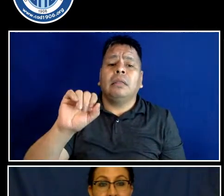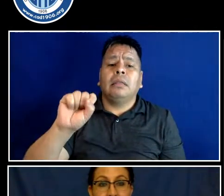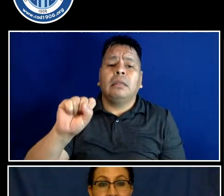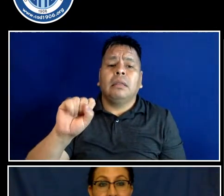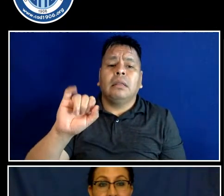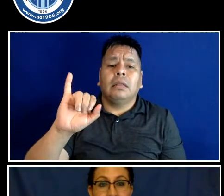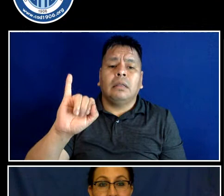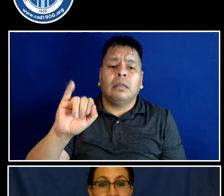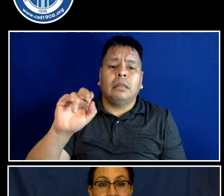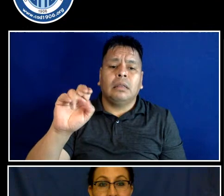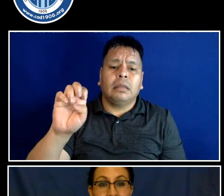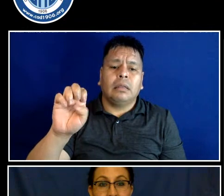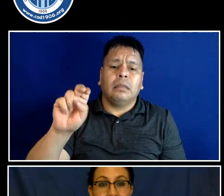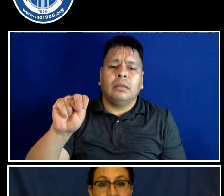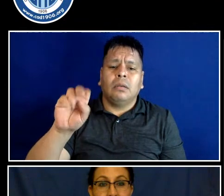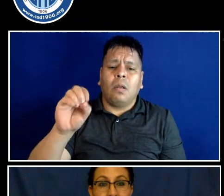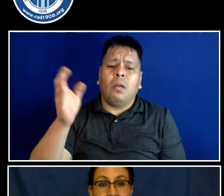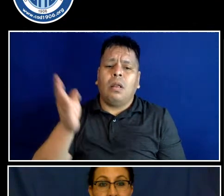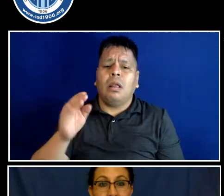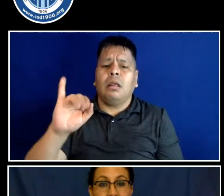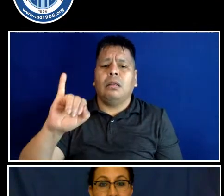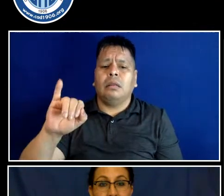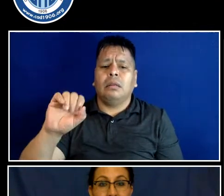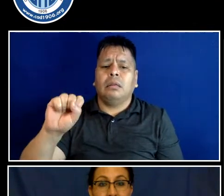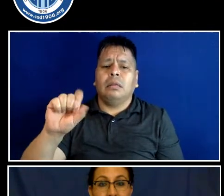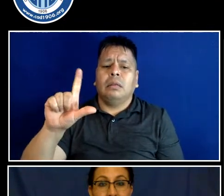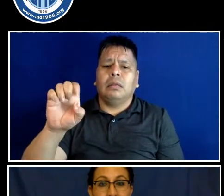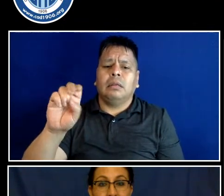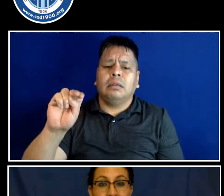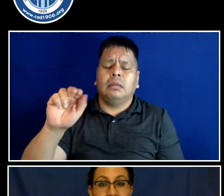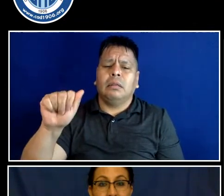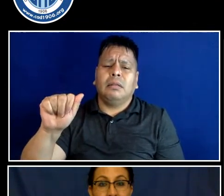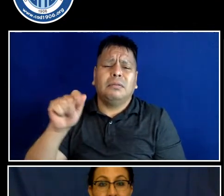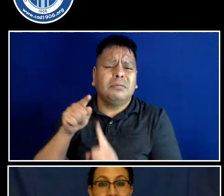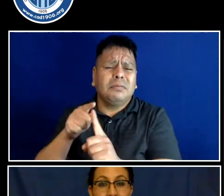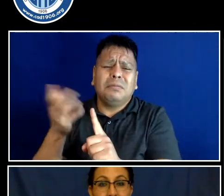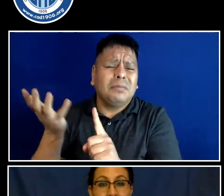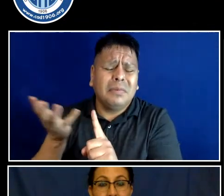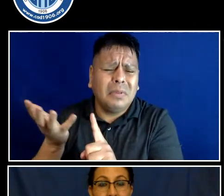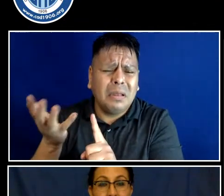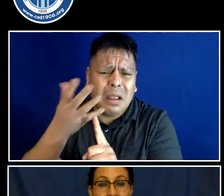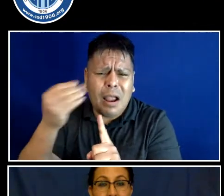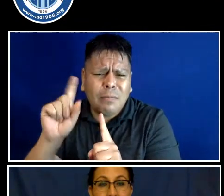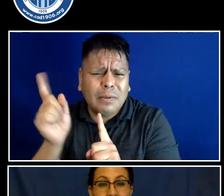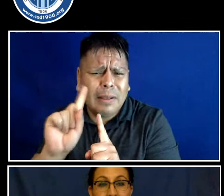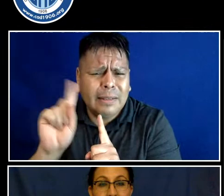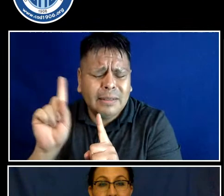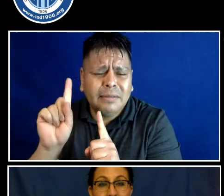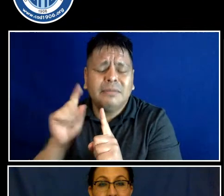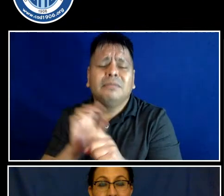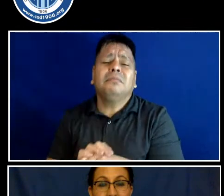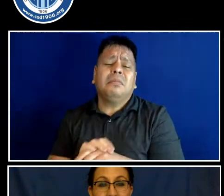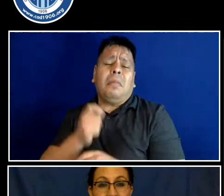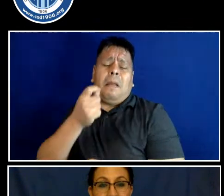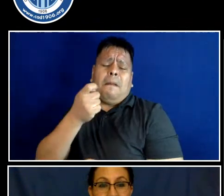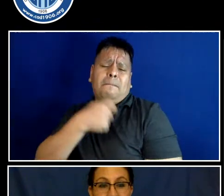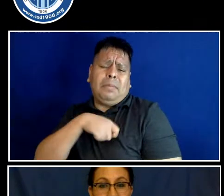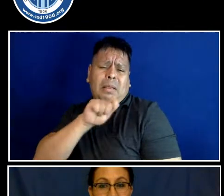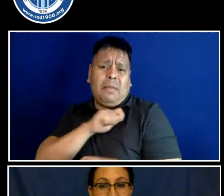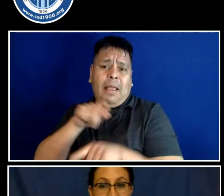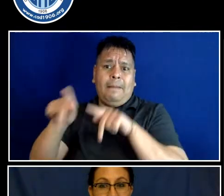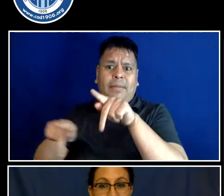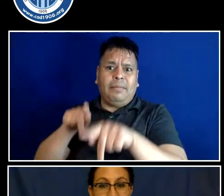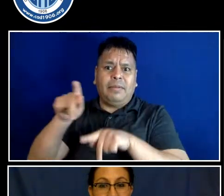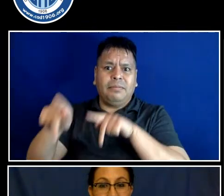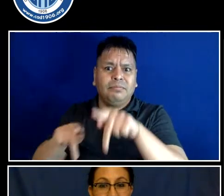that word in particular is outdated and no longer is in current use. Moving on to the next